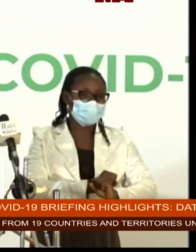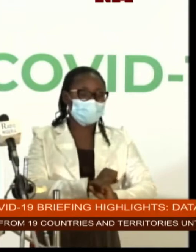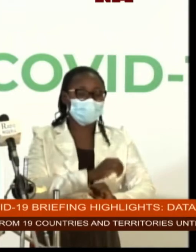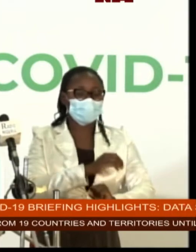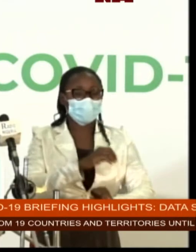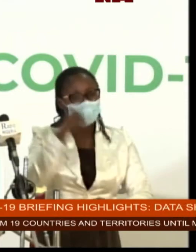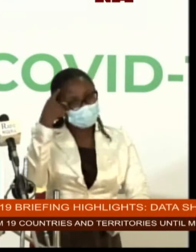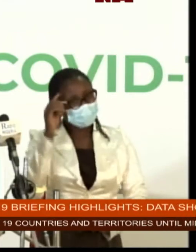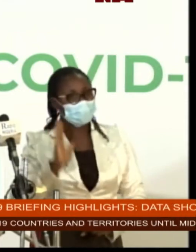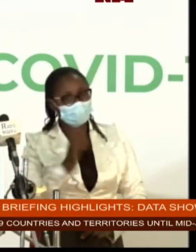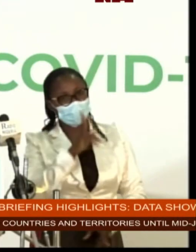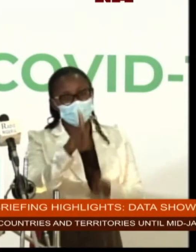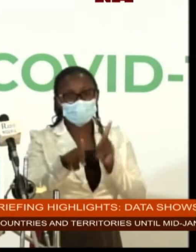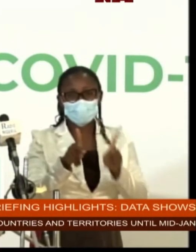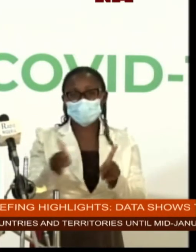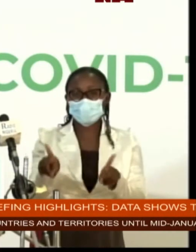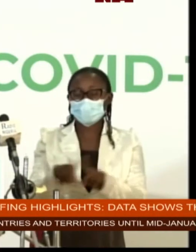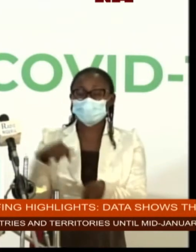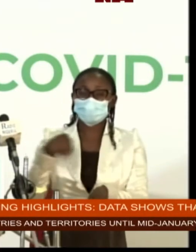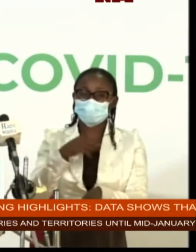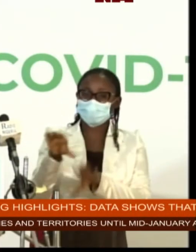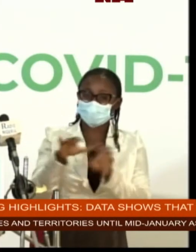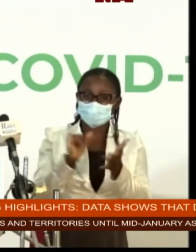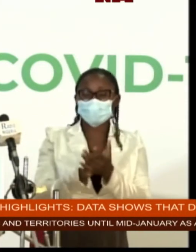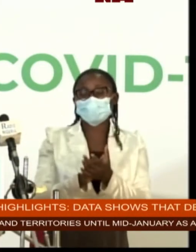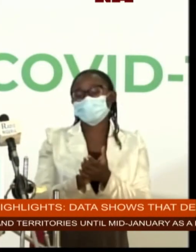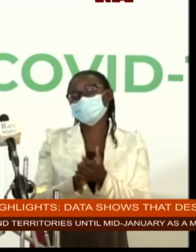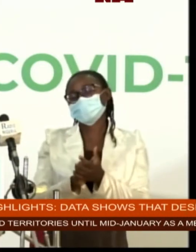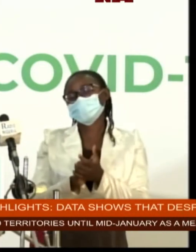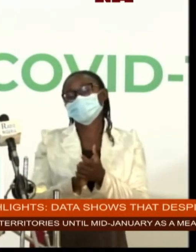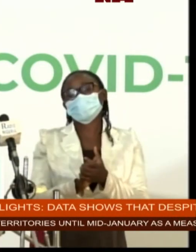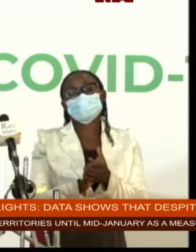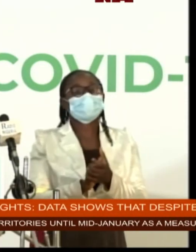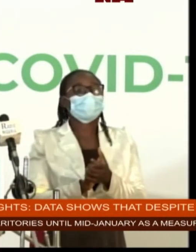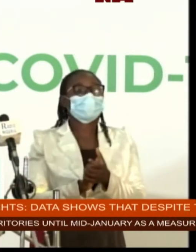secured as we do that.